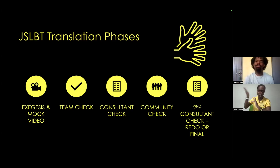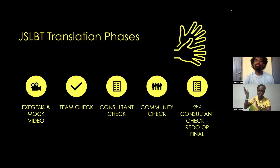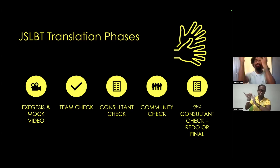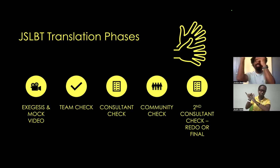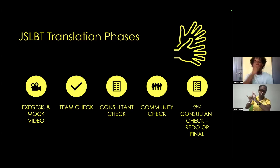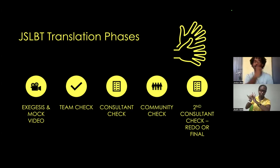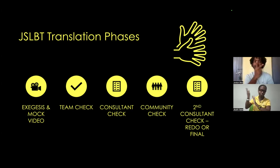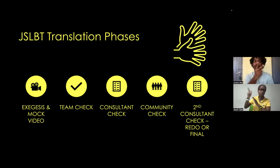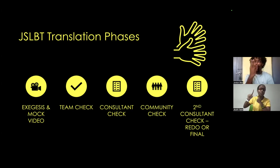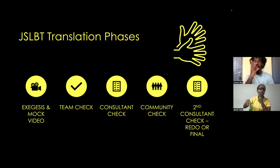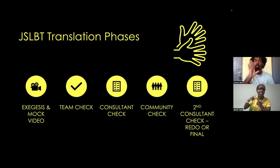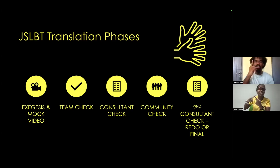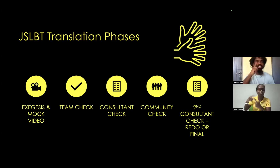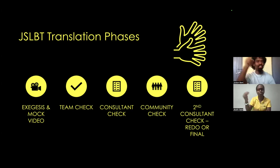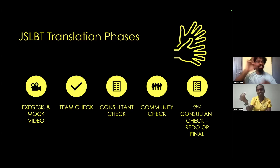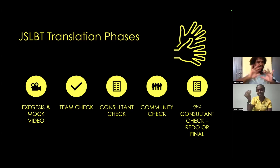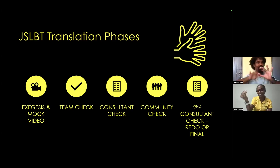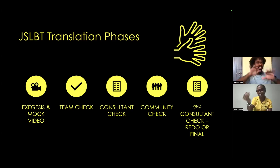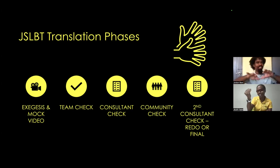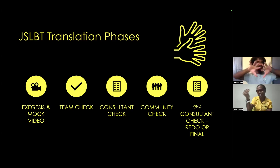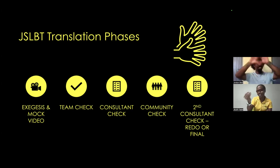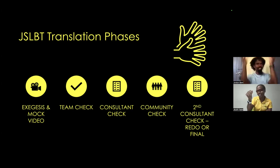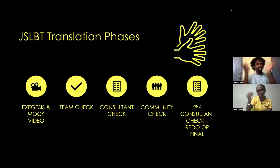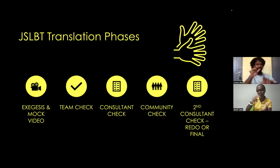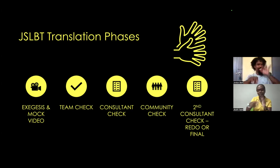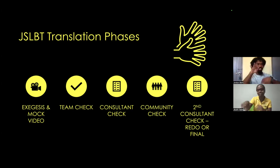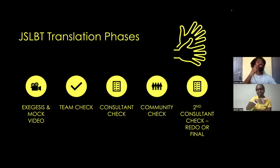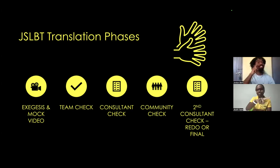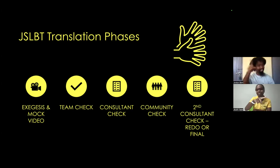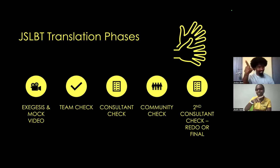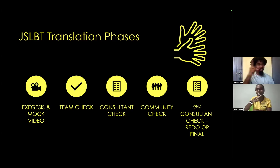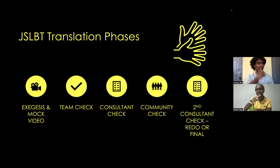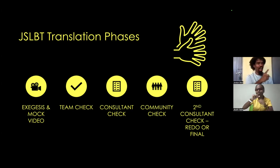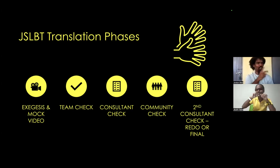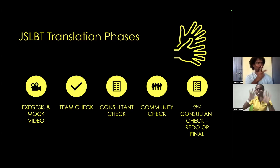our website and on YouTube on Monday. It